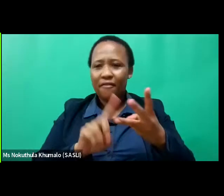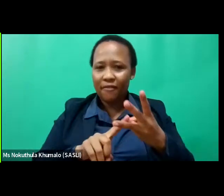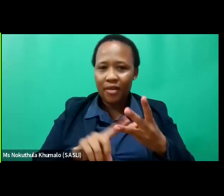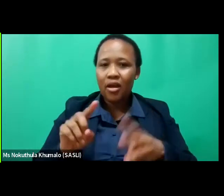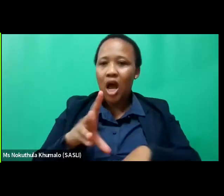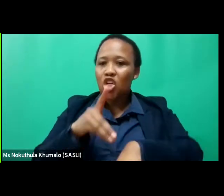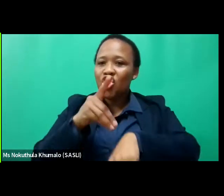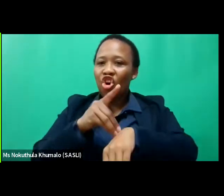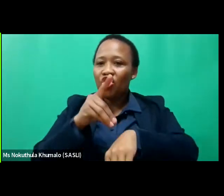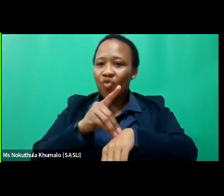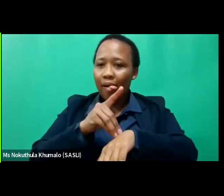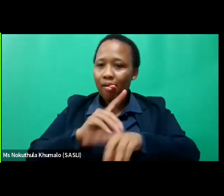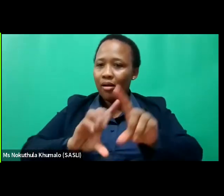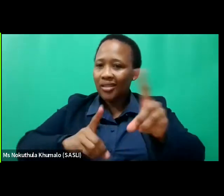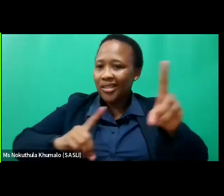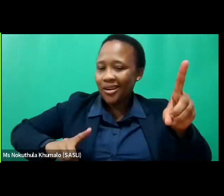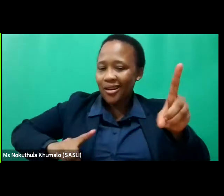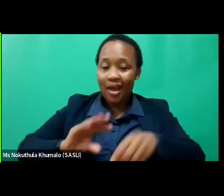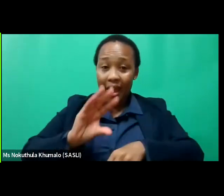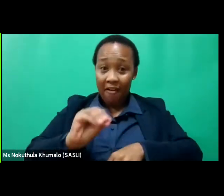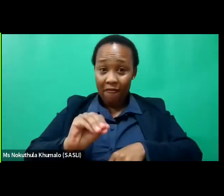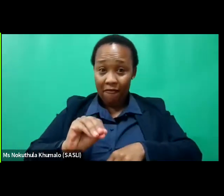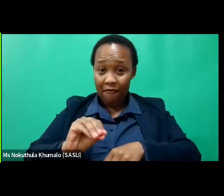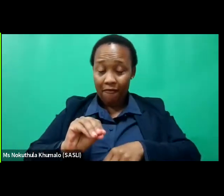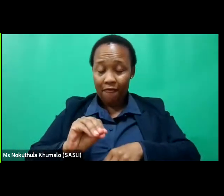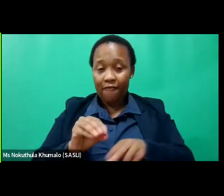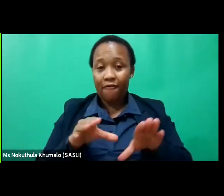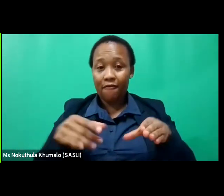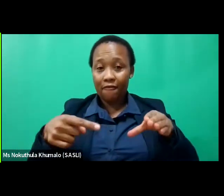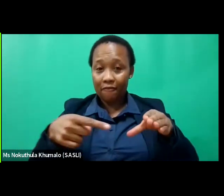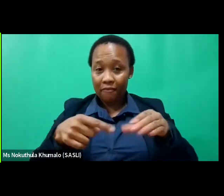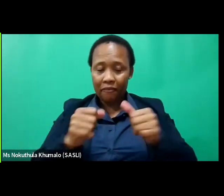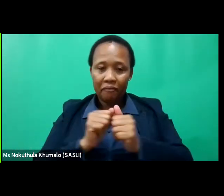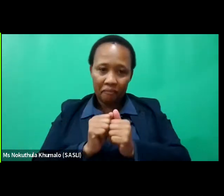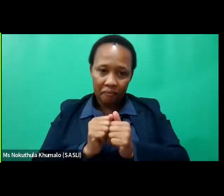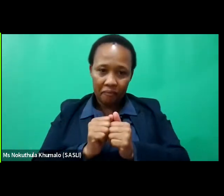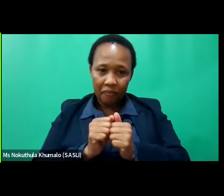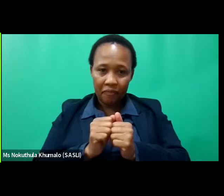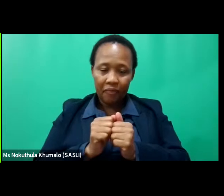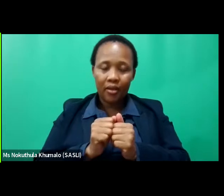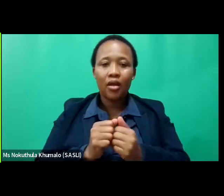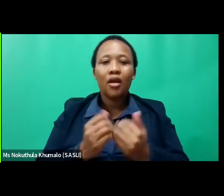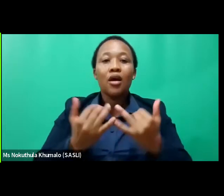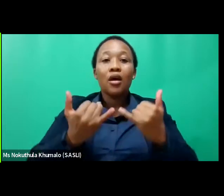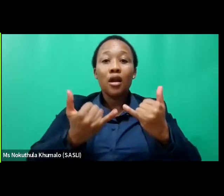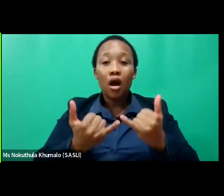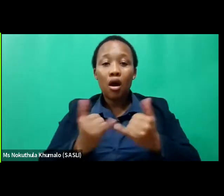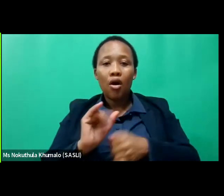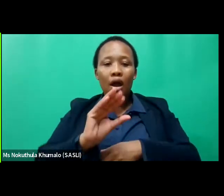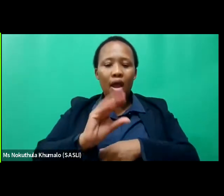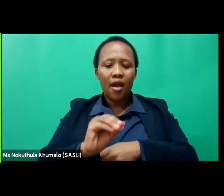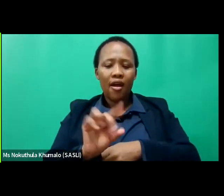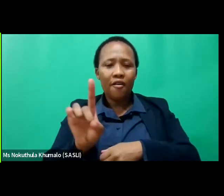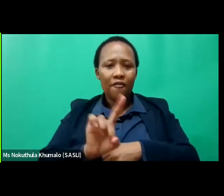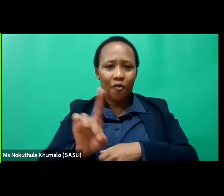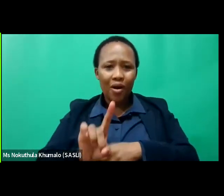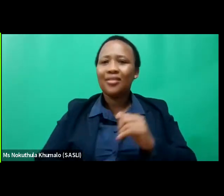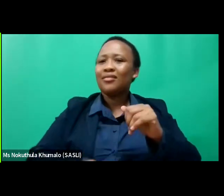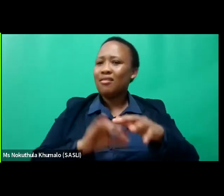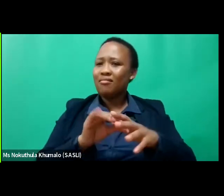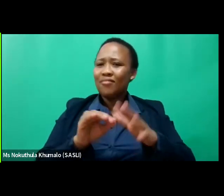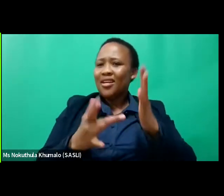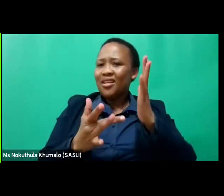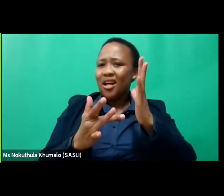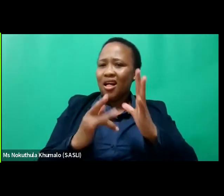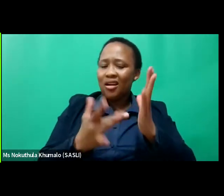And these are across the SISM categories, including sciences, technology, engineering, mathematics,